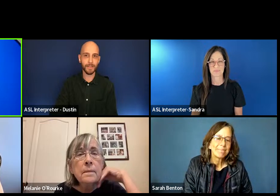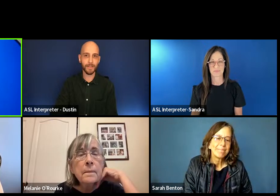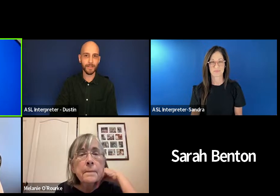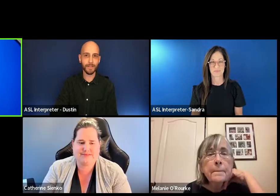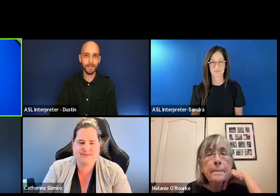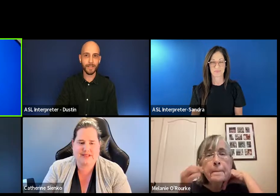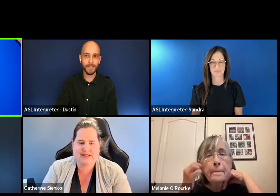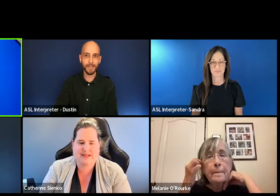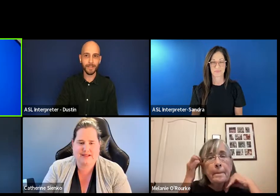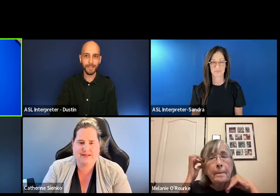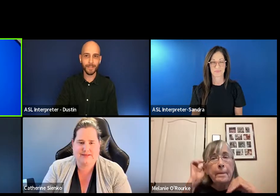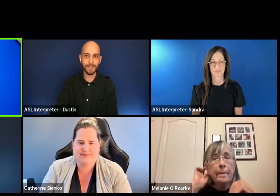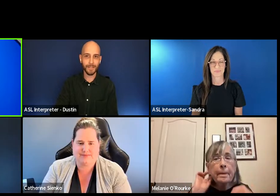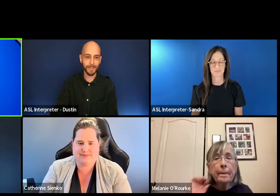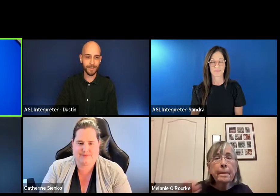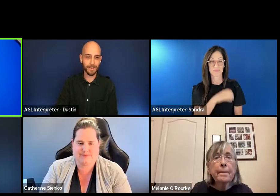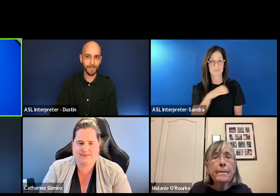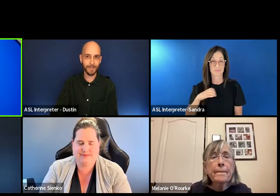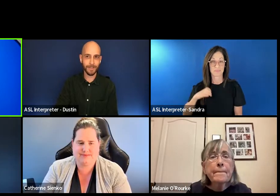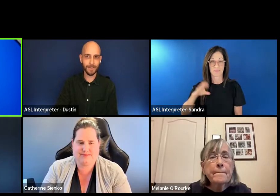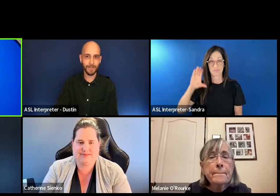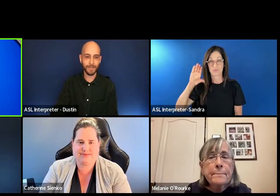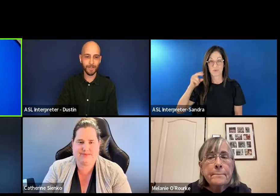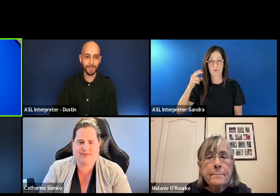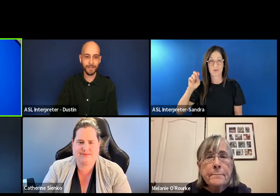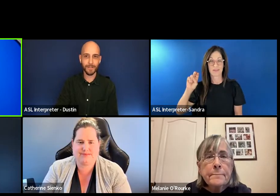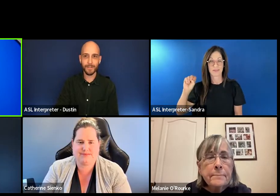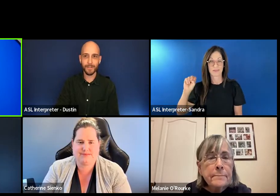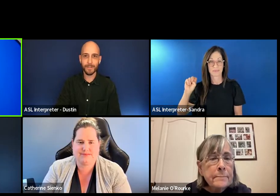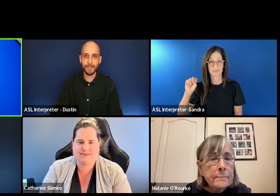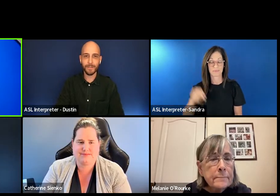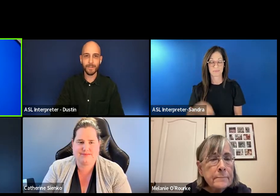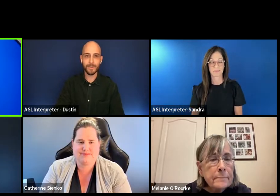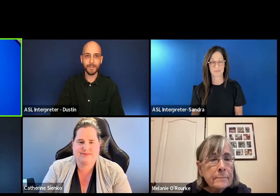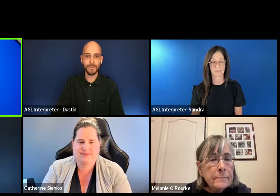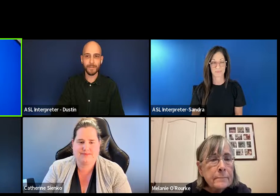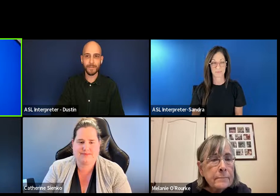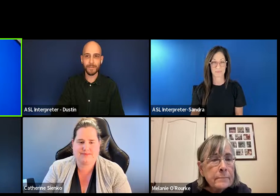No. Commissioner Cohen?